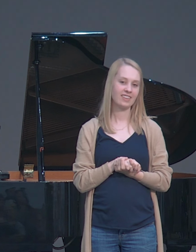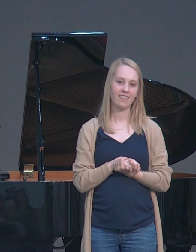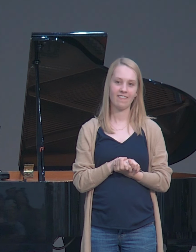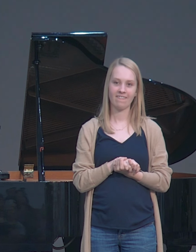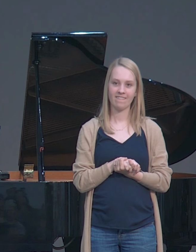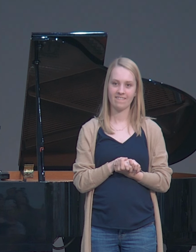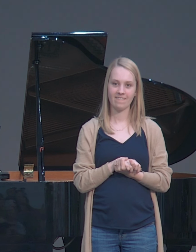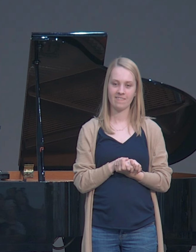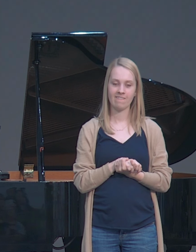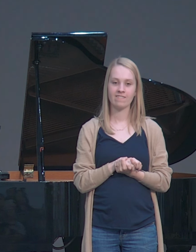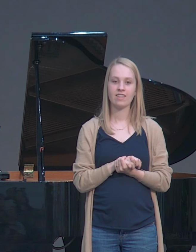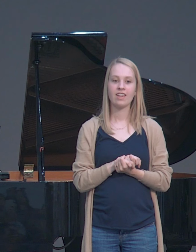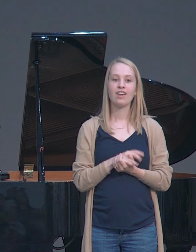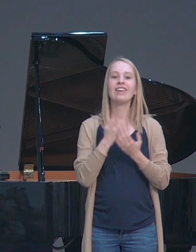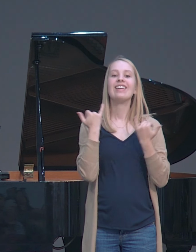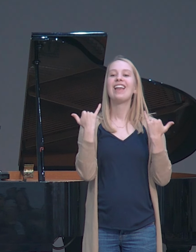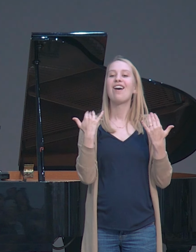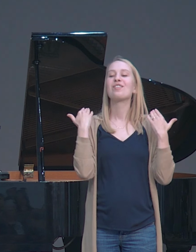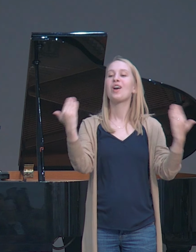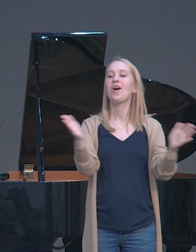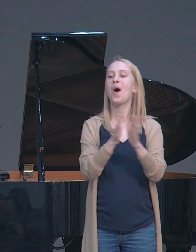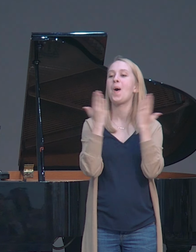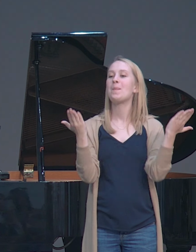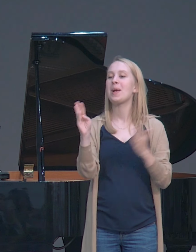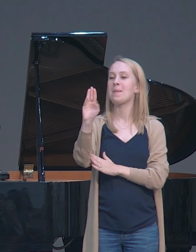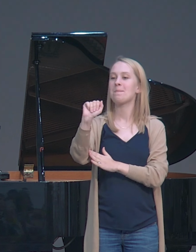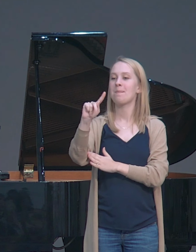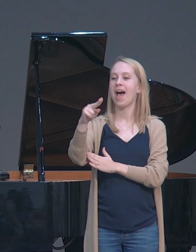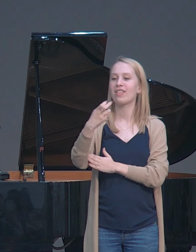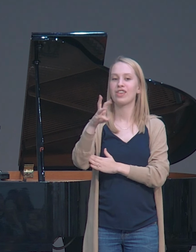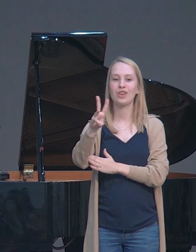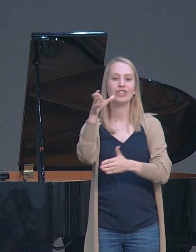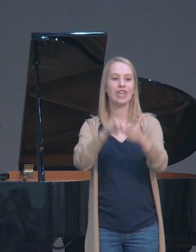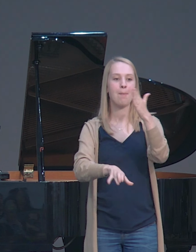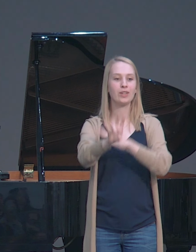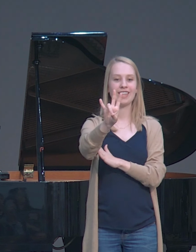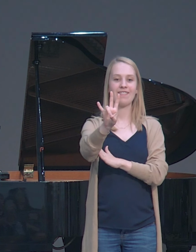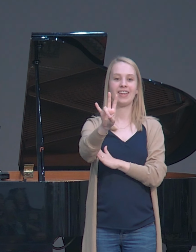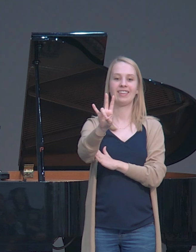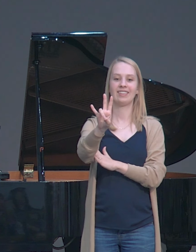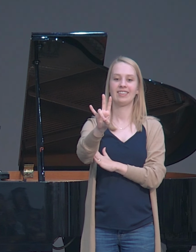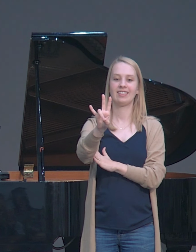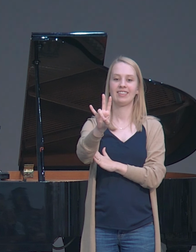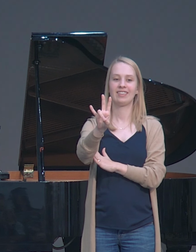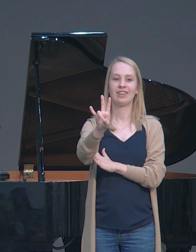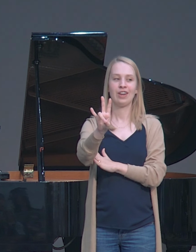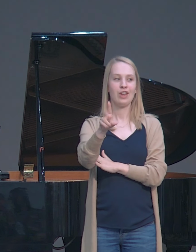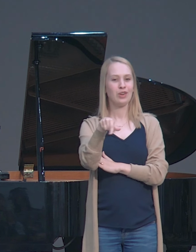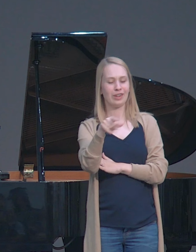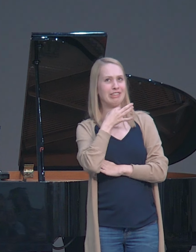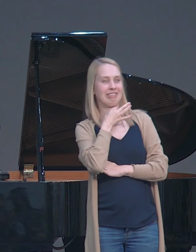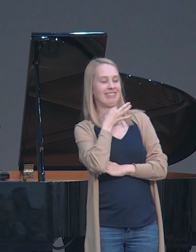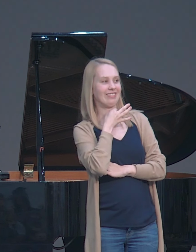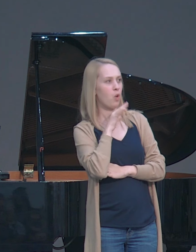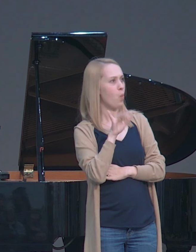And the rest of you can turn in your Bible to Matthew chapter 7. You're probably wondering, wow, that's great. So what sort